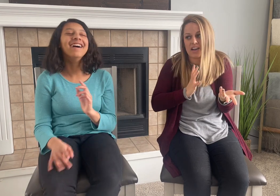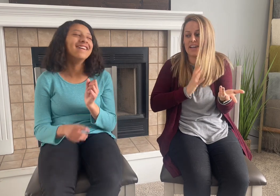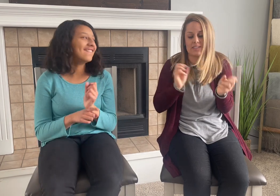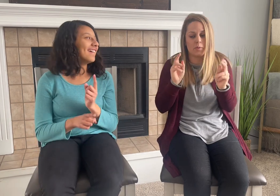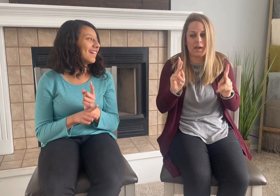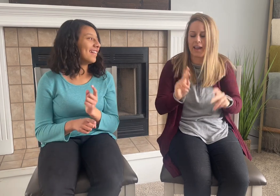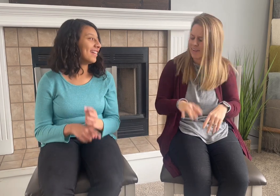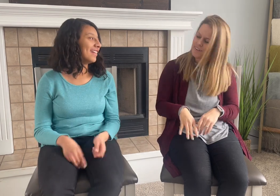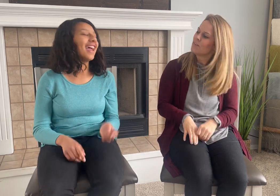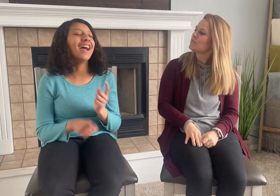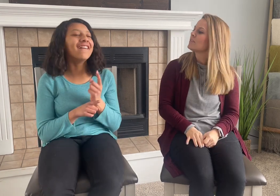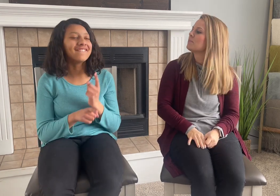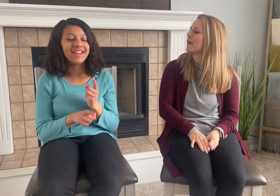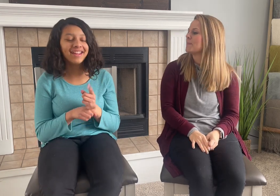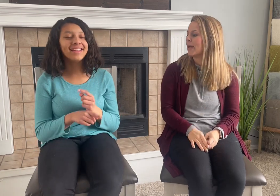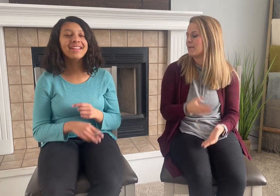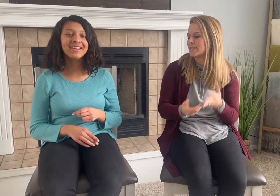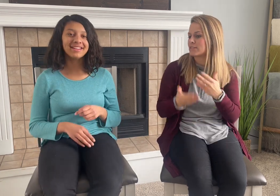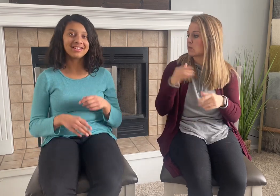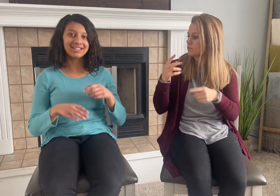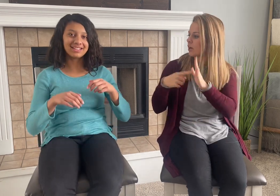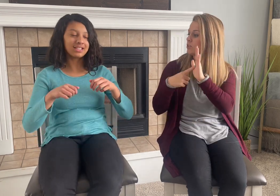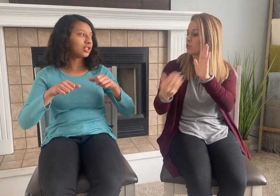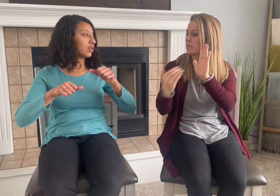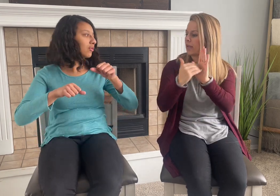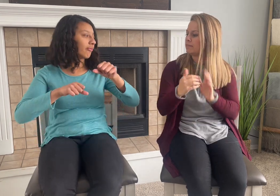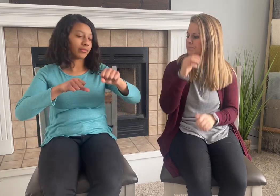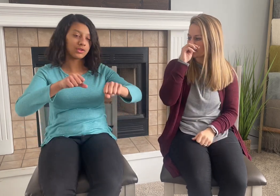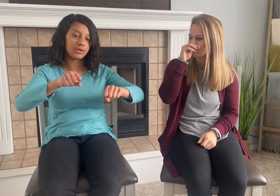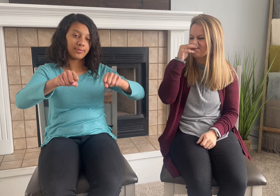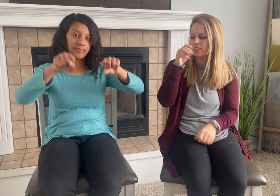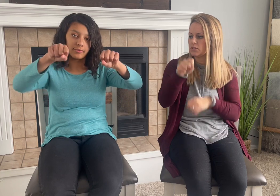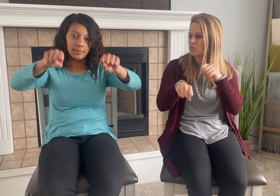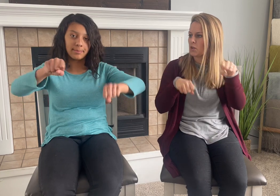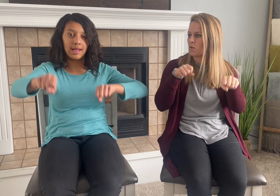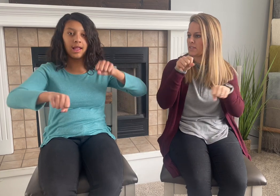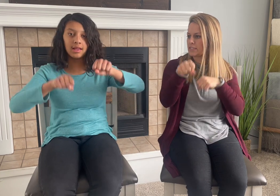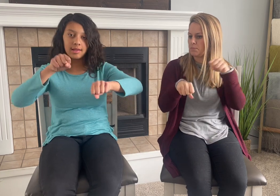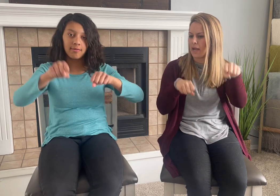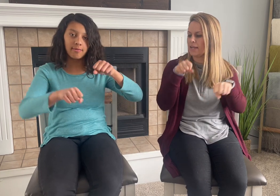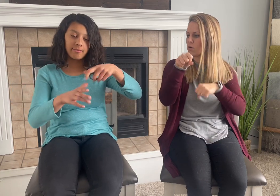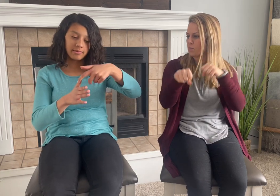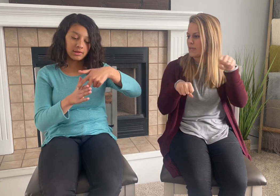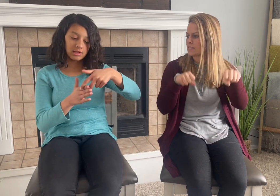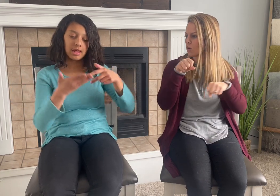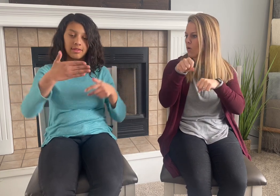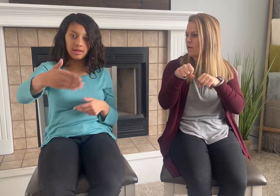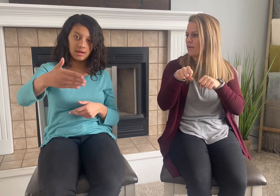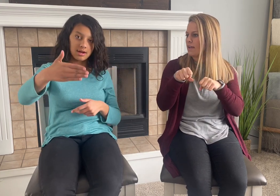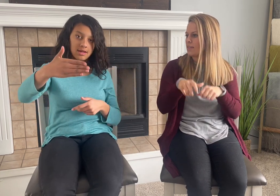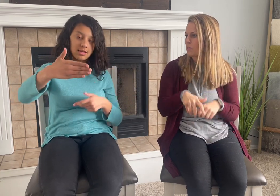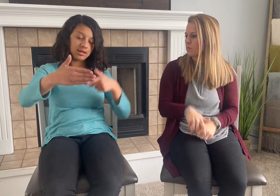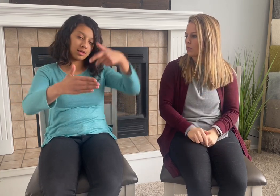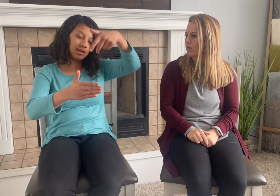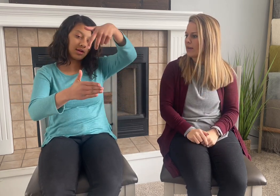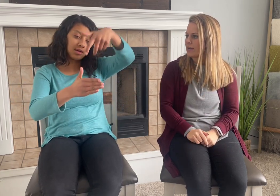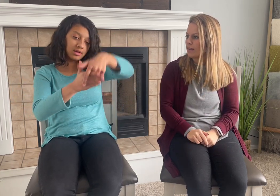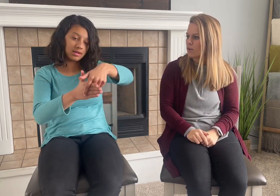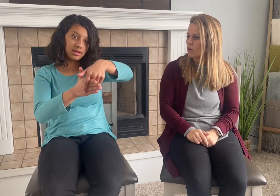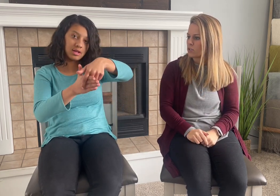fine. It's okay. But anyways, so sorry. Show them again. So this is bike or bicycle. then when we're riding it, we're